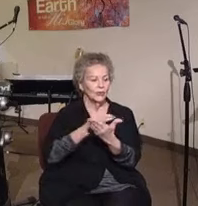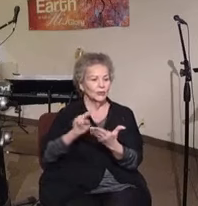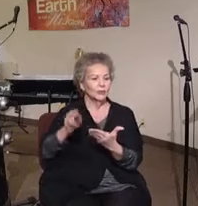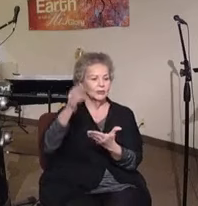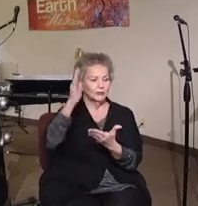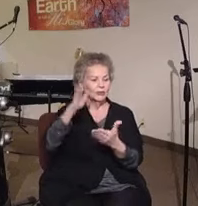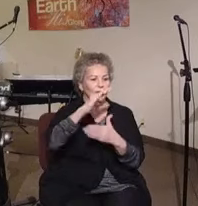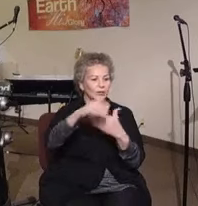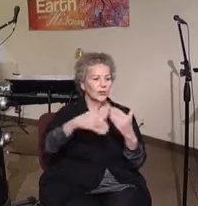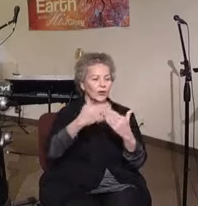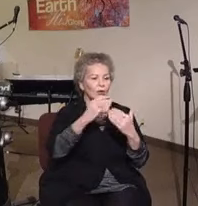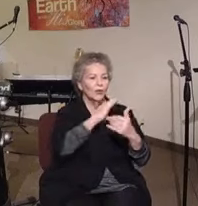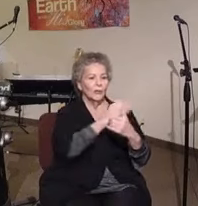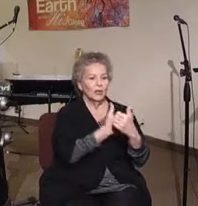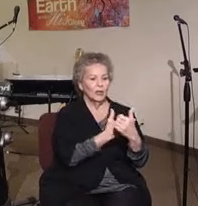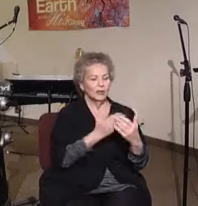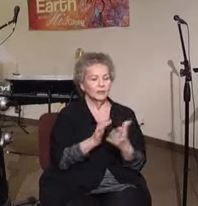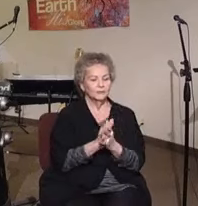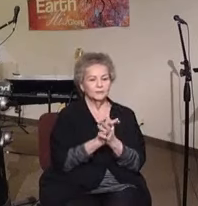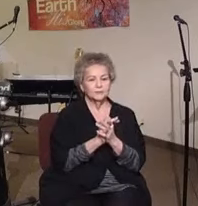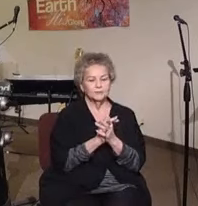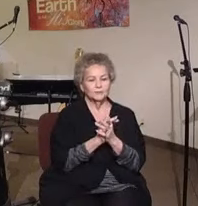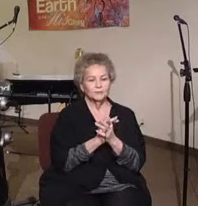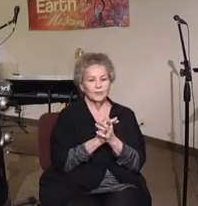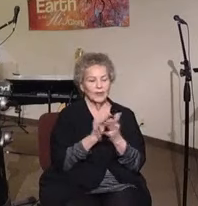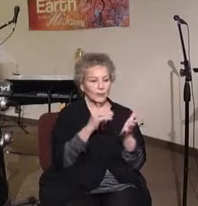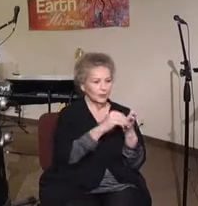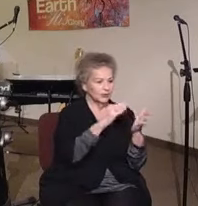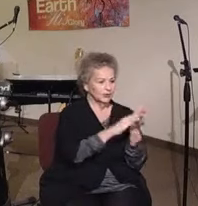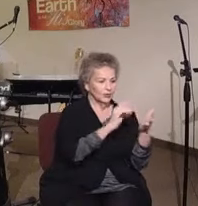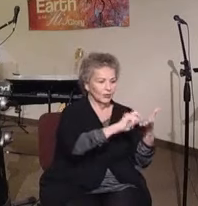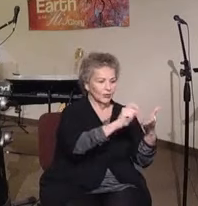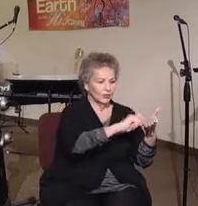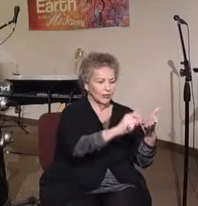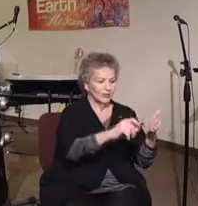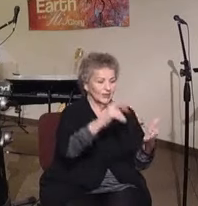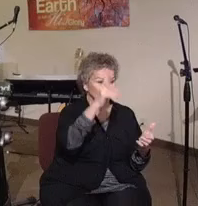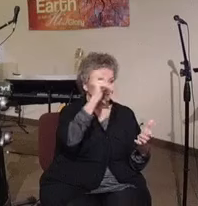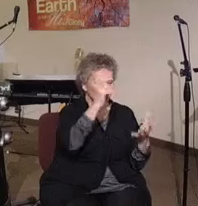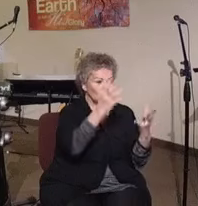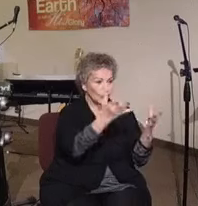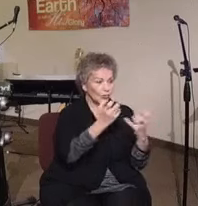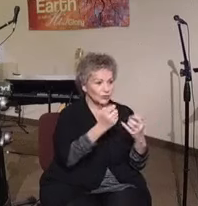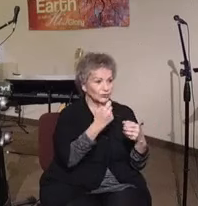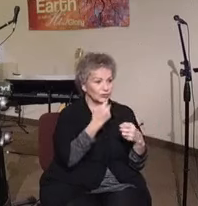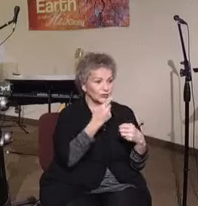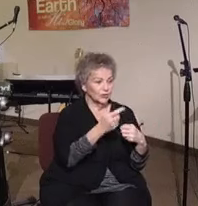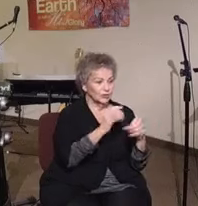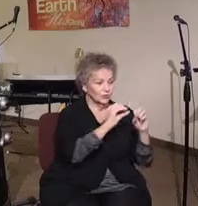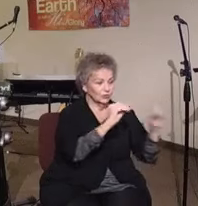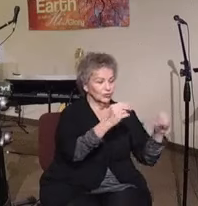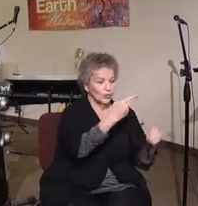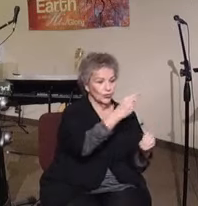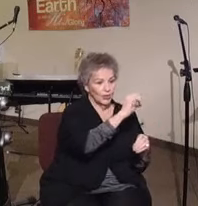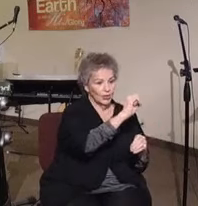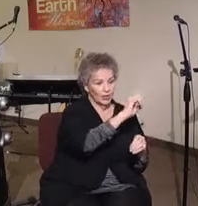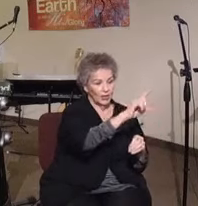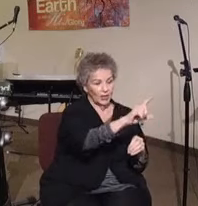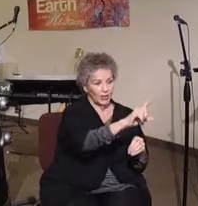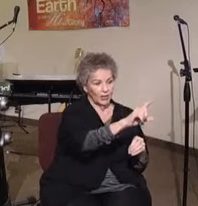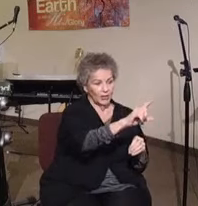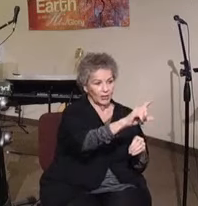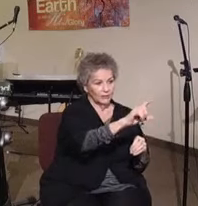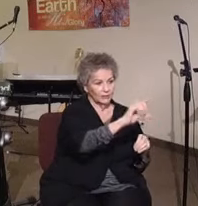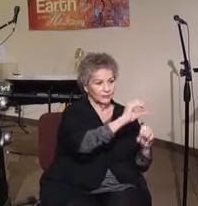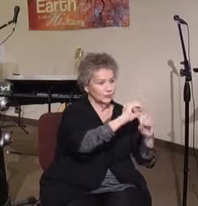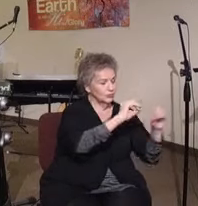God Almighty. He's God. Now you need to write this down. Satan wants to tell you there is no hell. There is